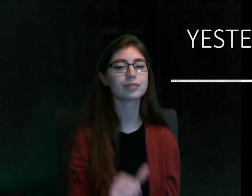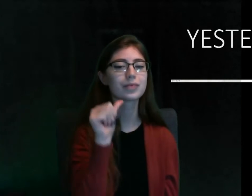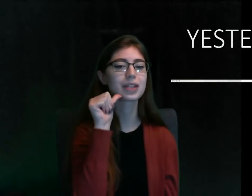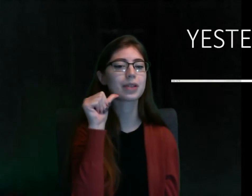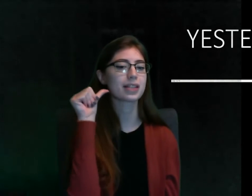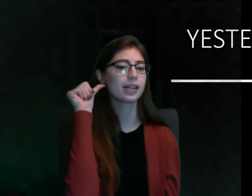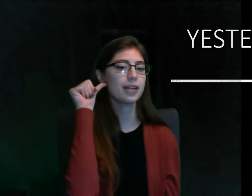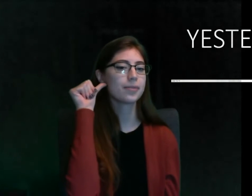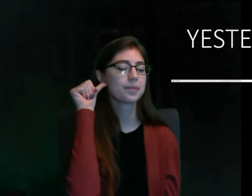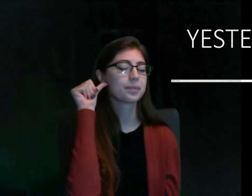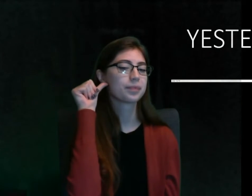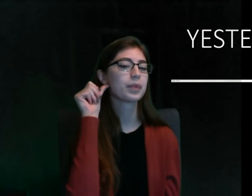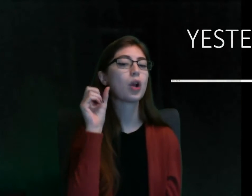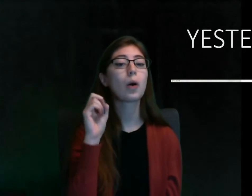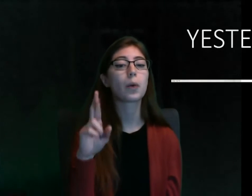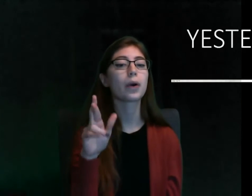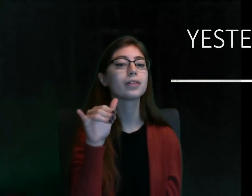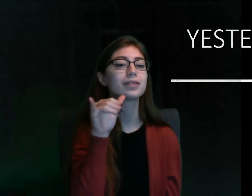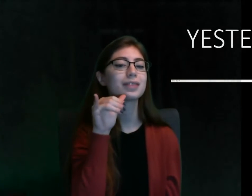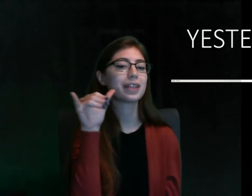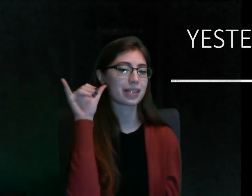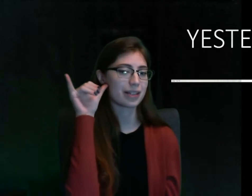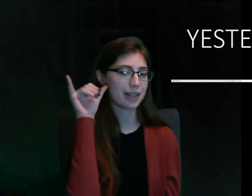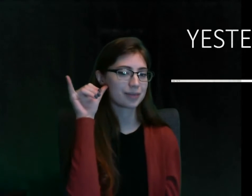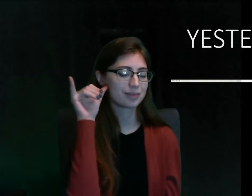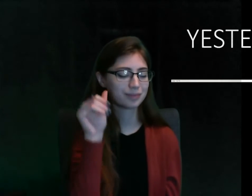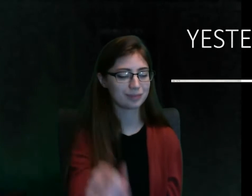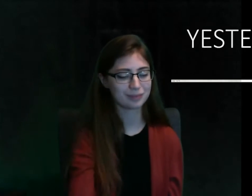So yesterday or yesterday.